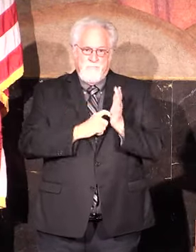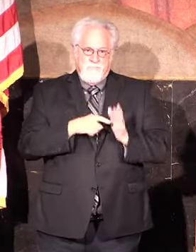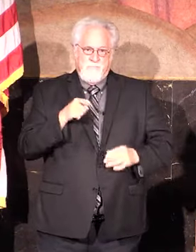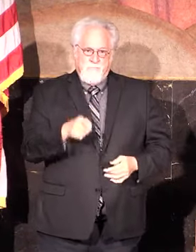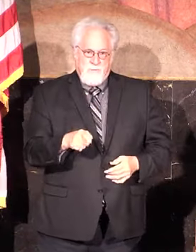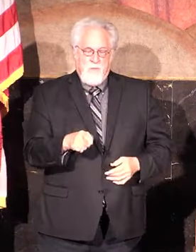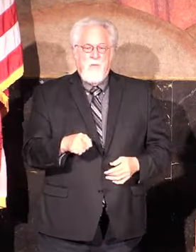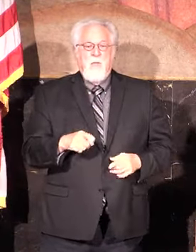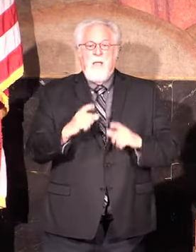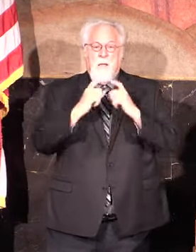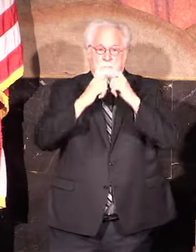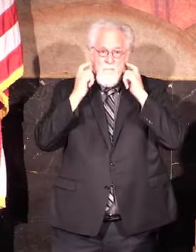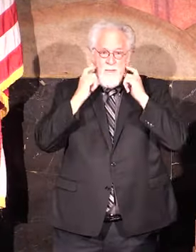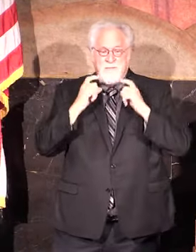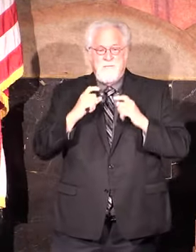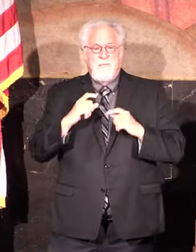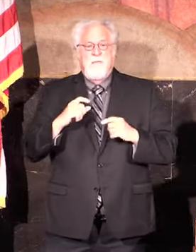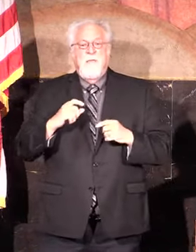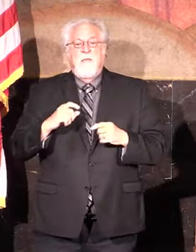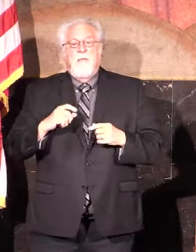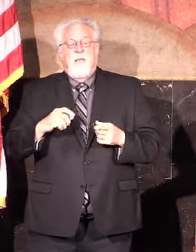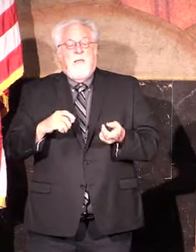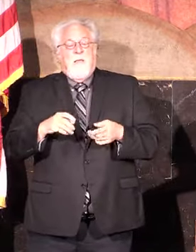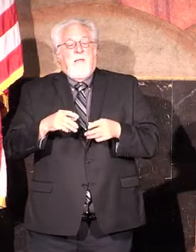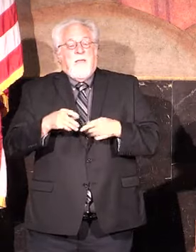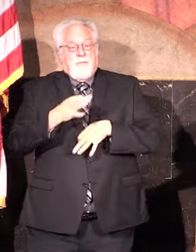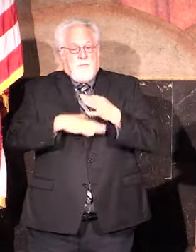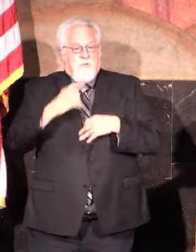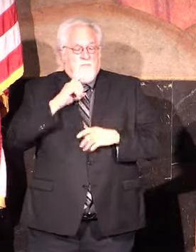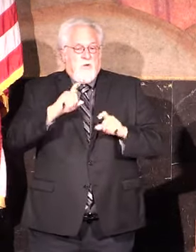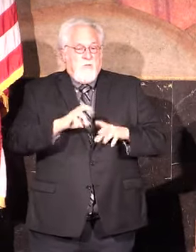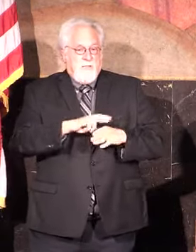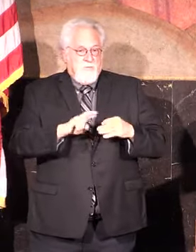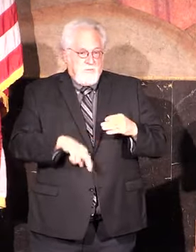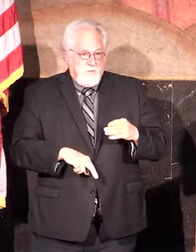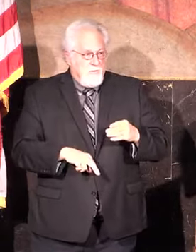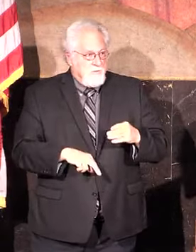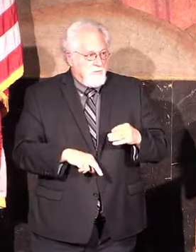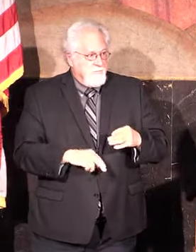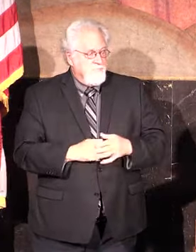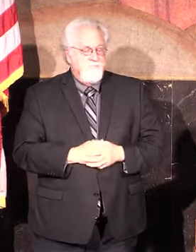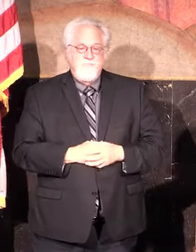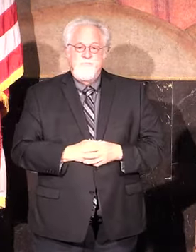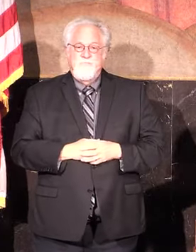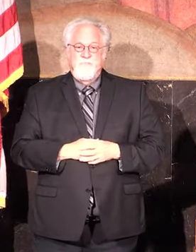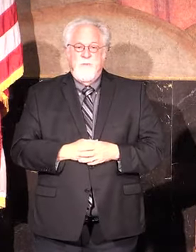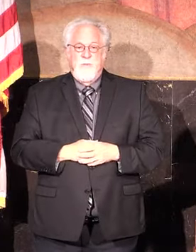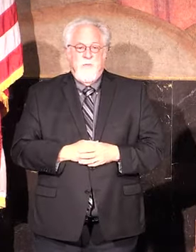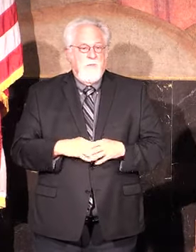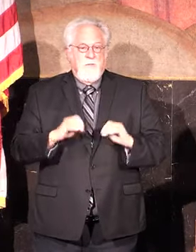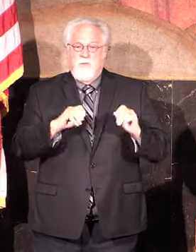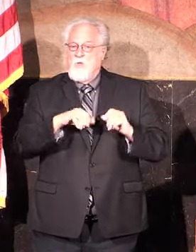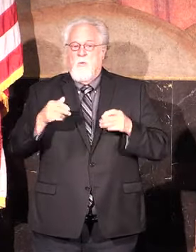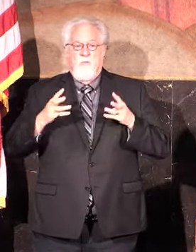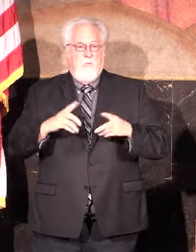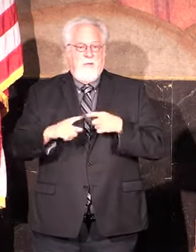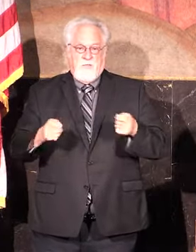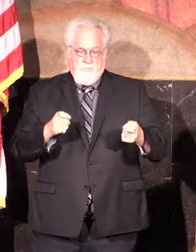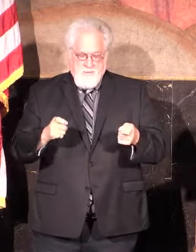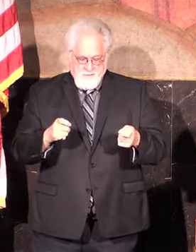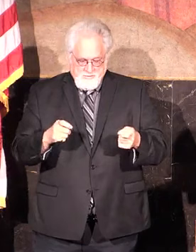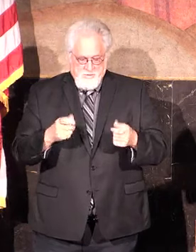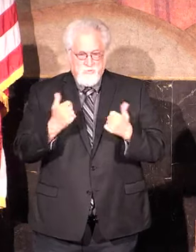The mask is a proxy for a test result. There really isn't another way to manage this disease and try to